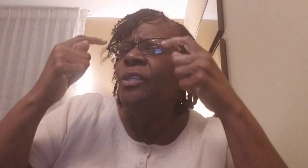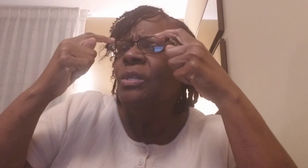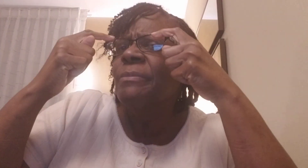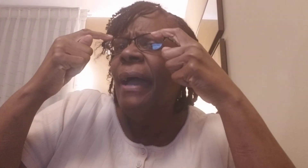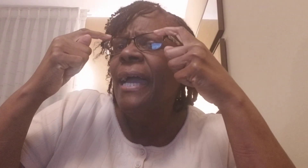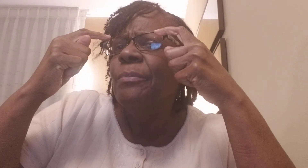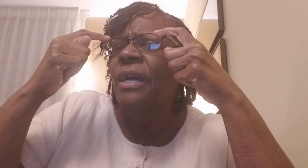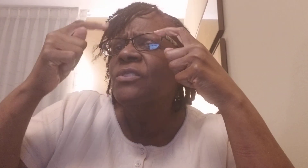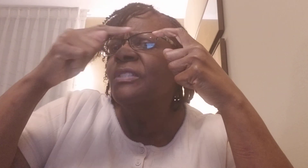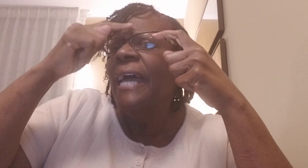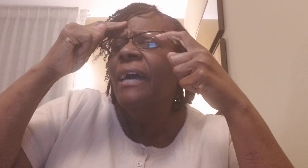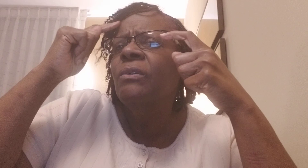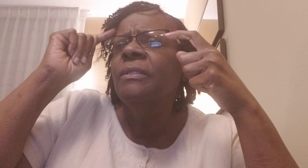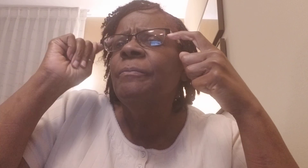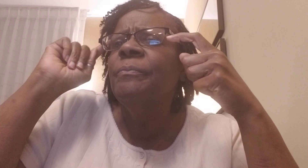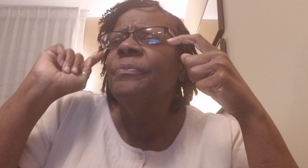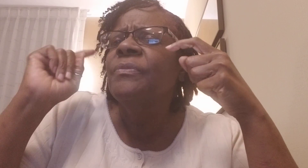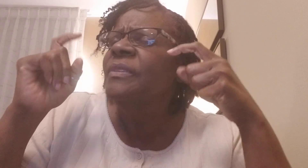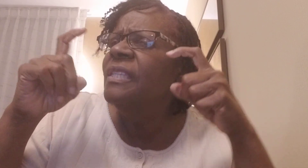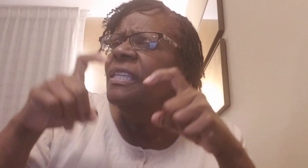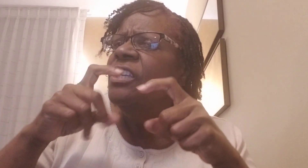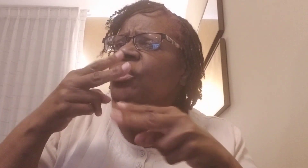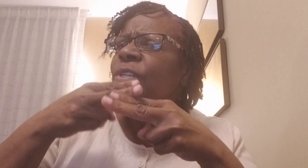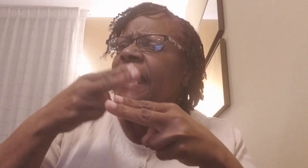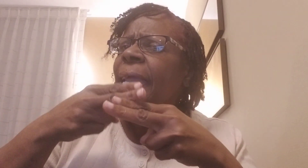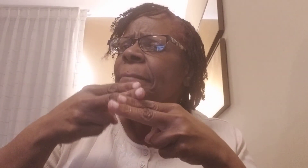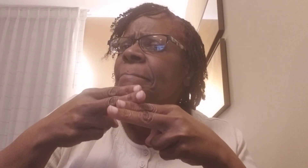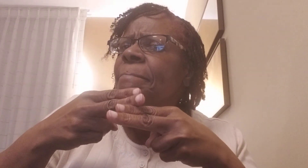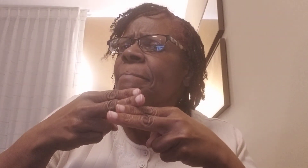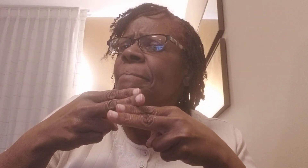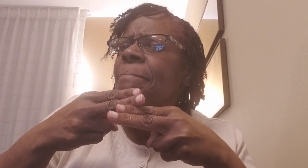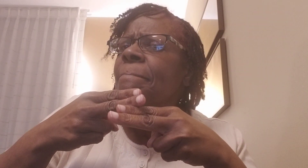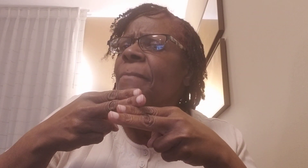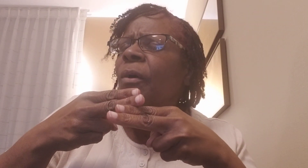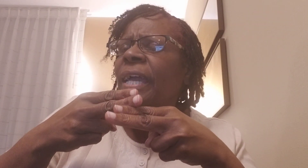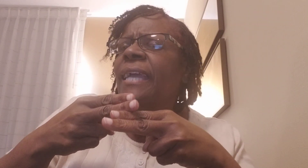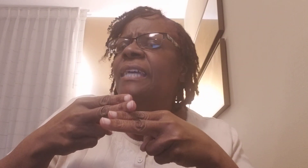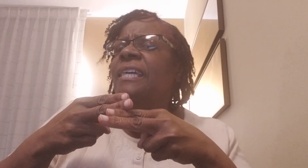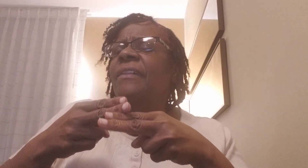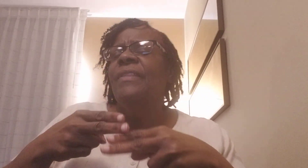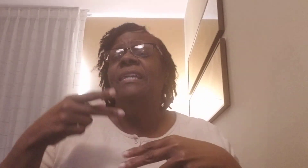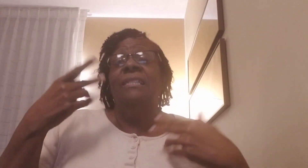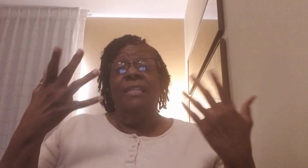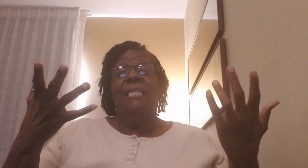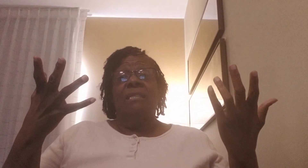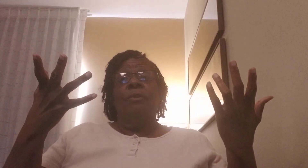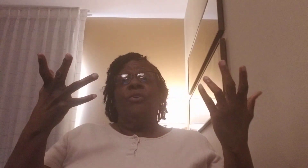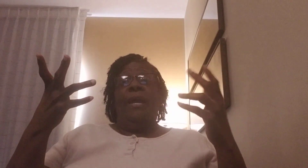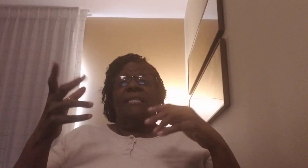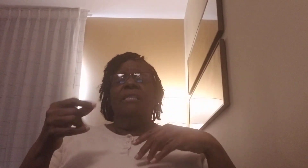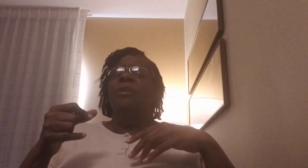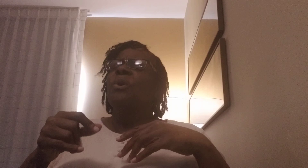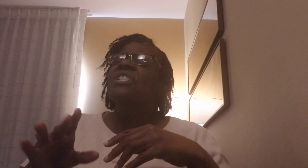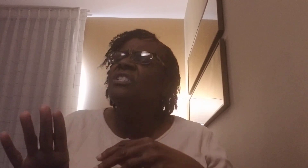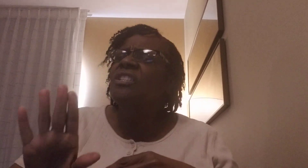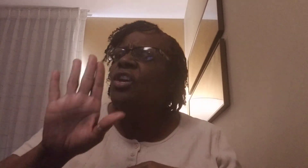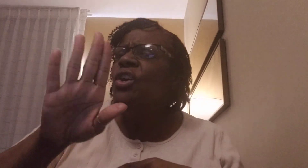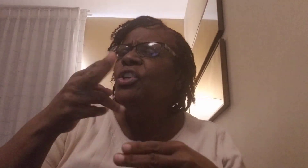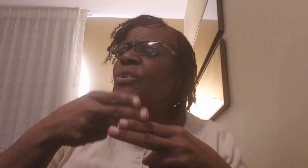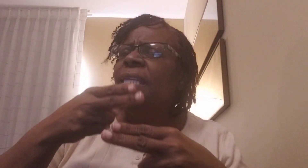notice my eyebrows are down. Your name, okay? That lets them know you're asking a question. Your